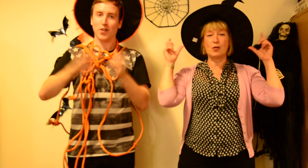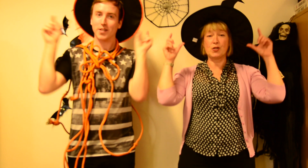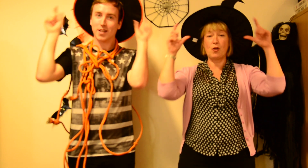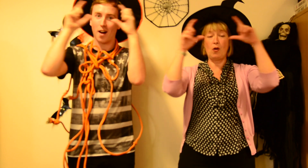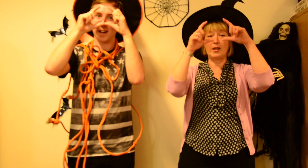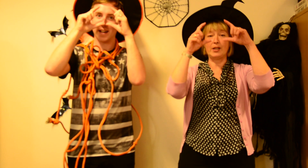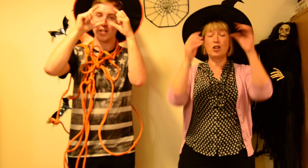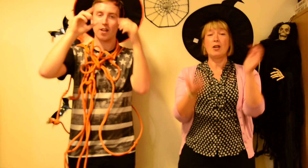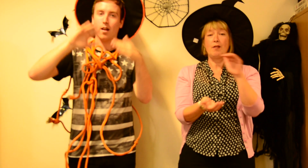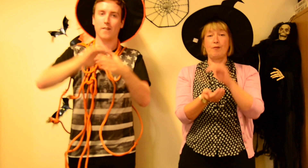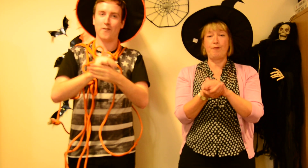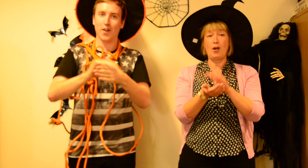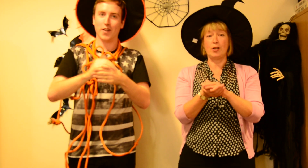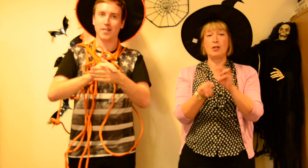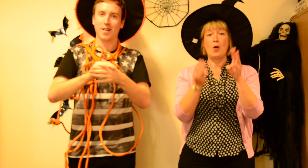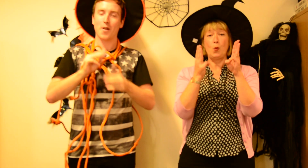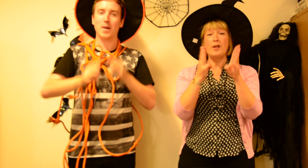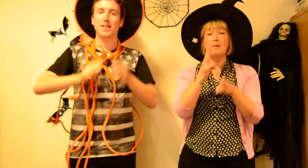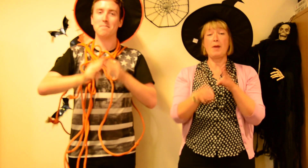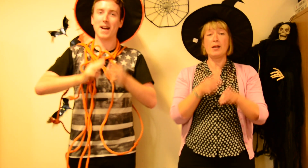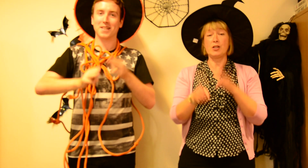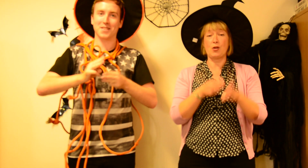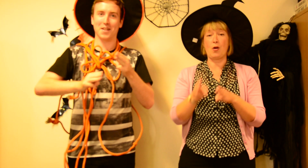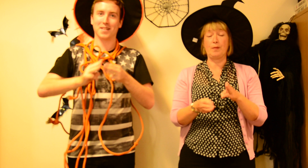Henshaws College fun with Makaton.